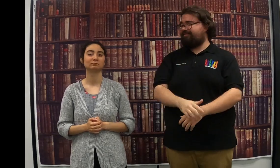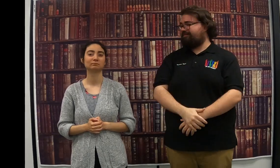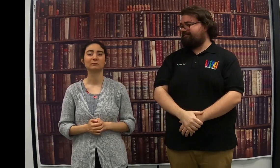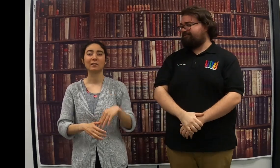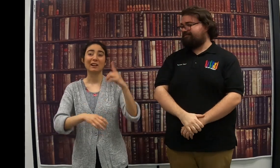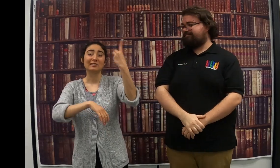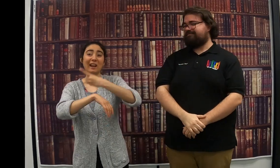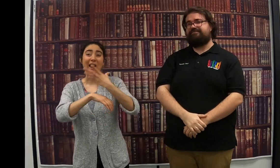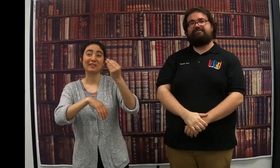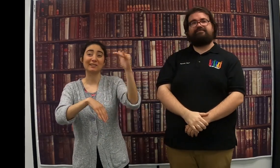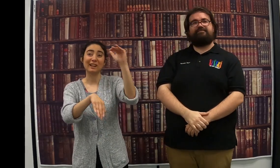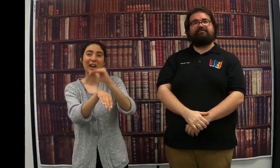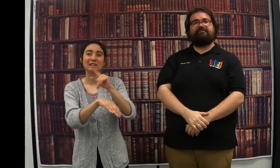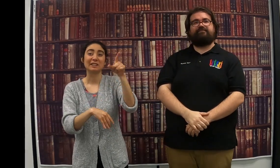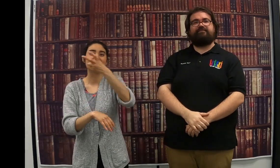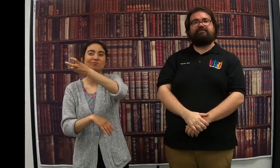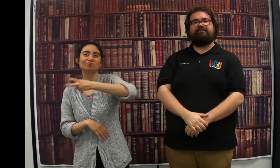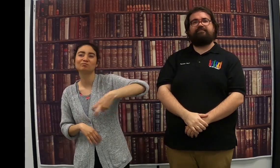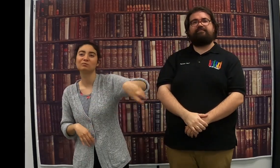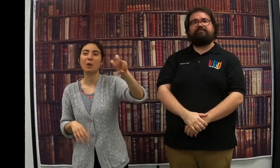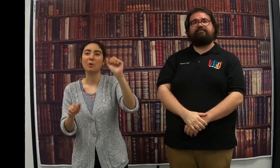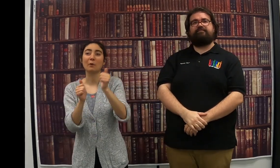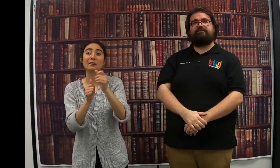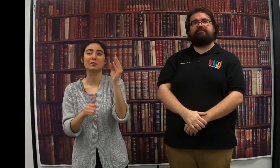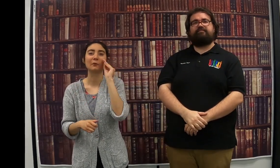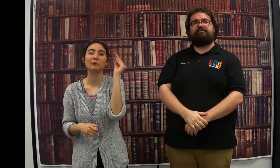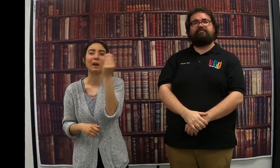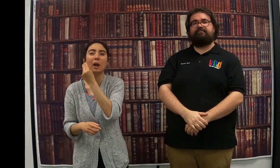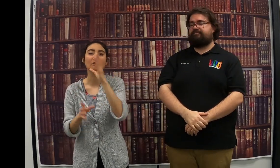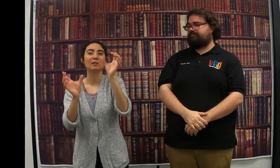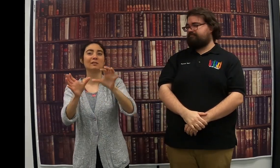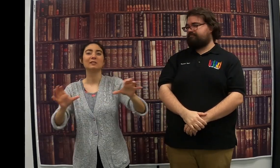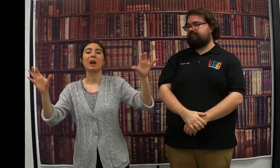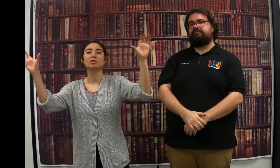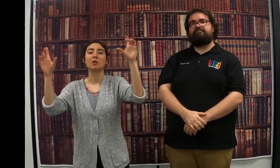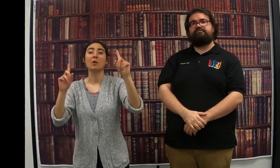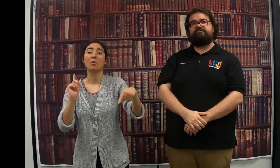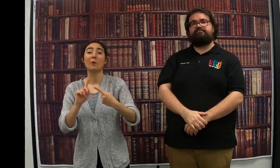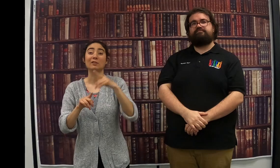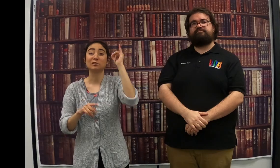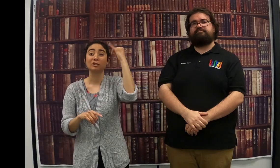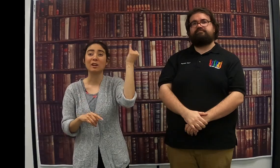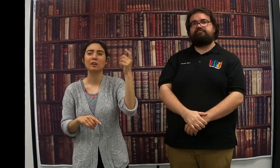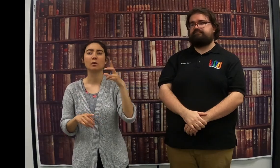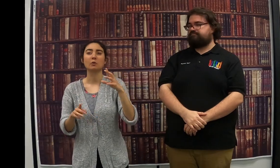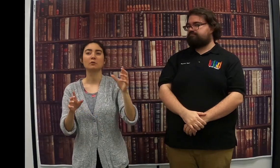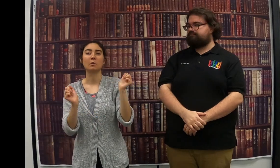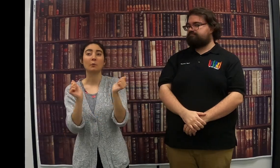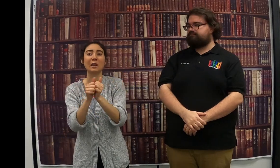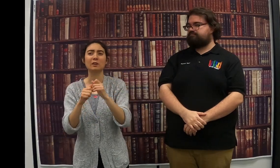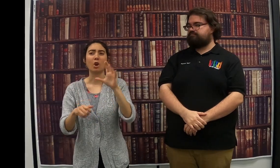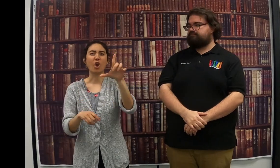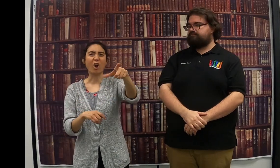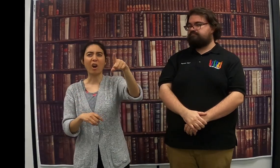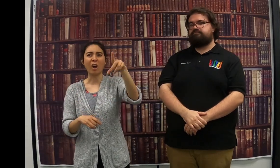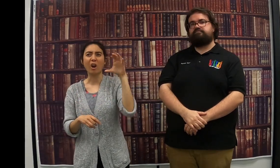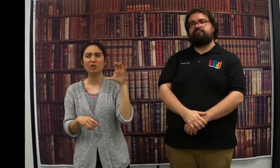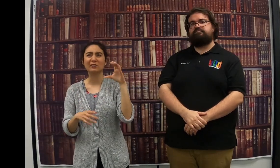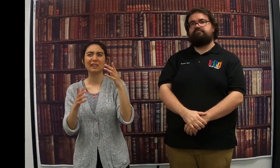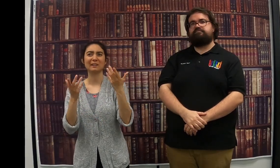Day and night he journeyed with this flower to the castle. When Joringel was within 100 paces of it,